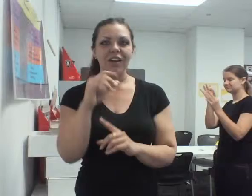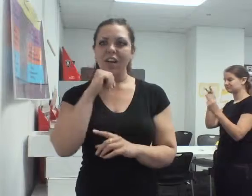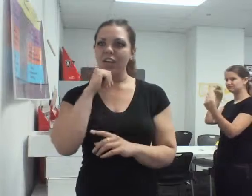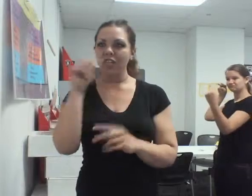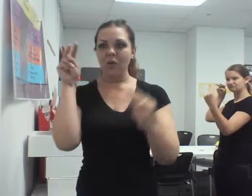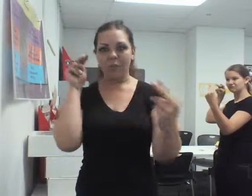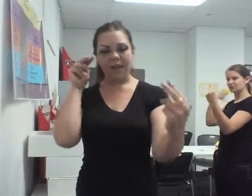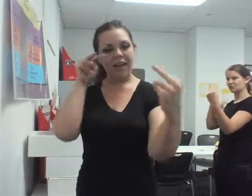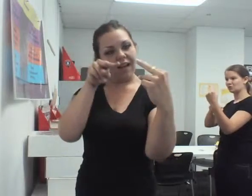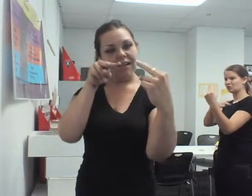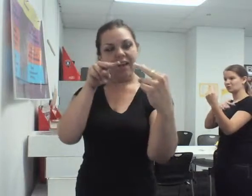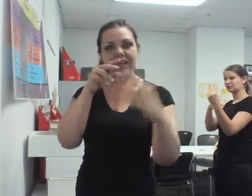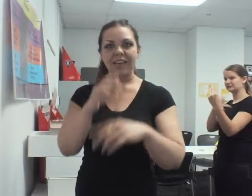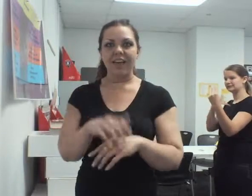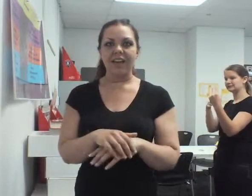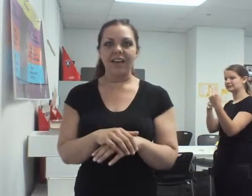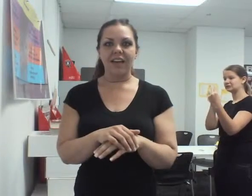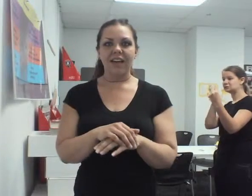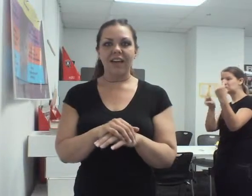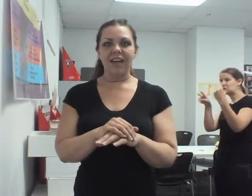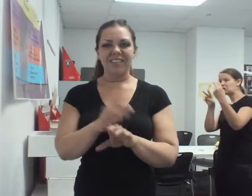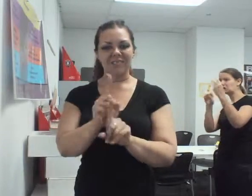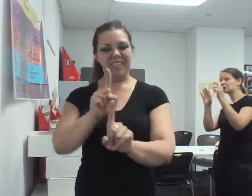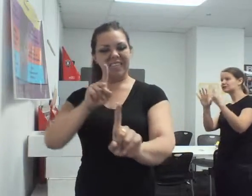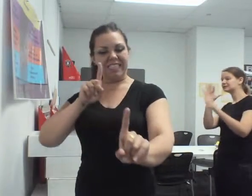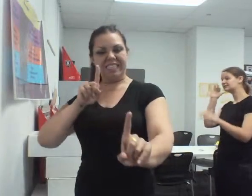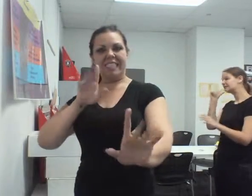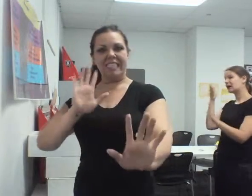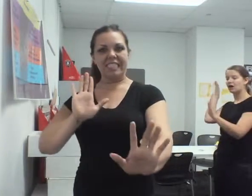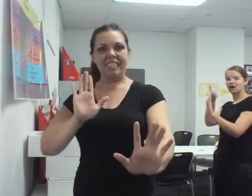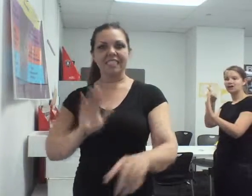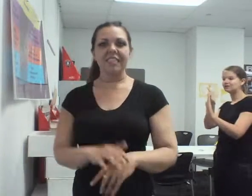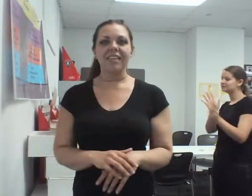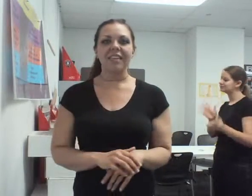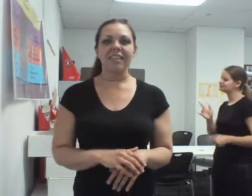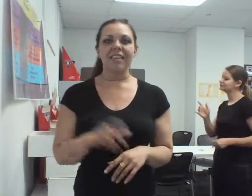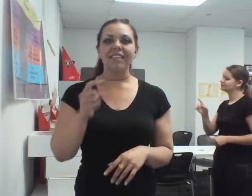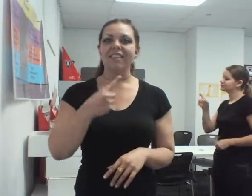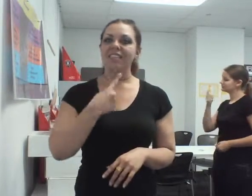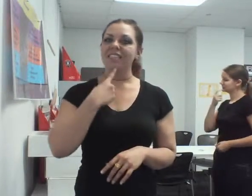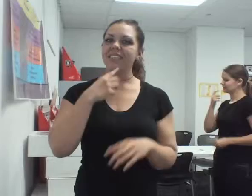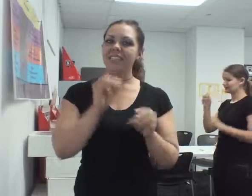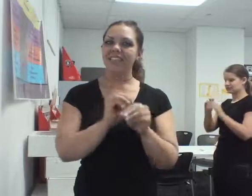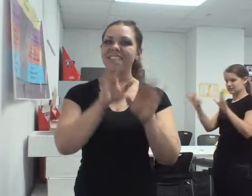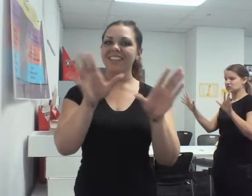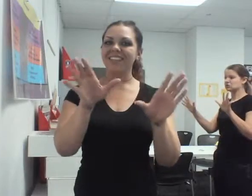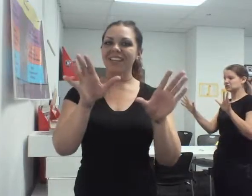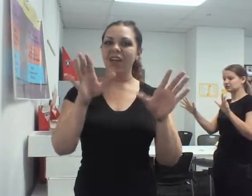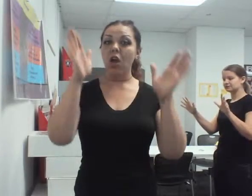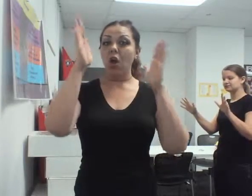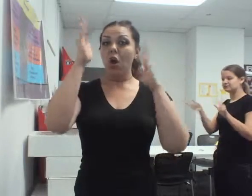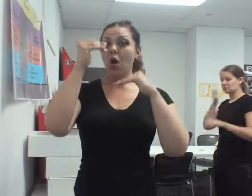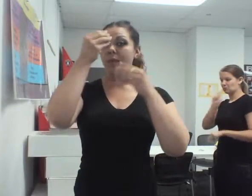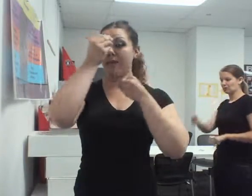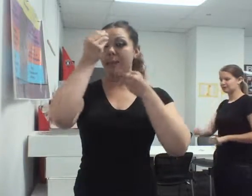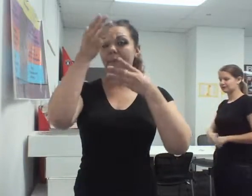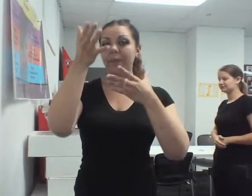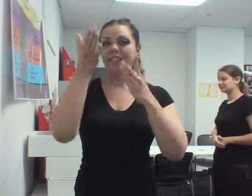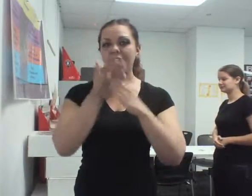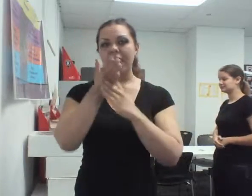of standoffish, you just say it nice and crystal clear. So, hope your message got through. Crystal clear in ASL is